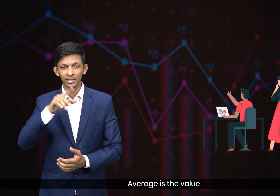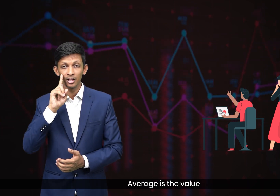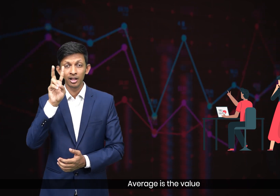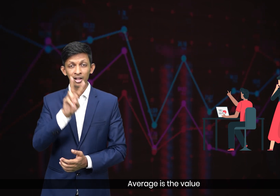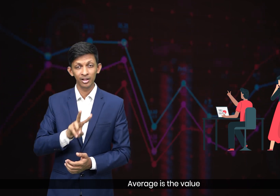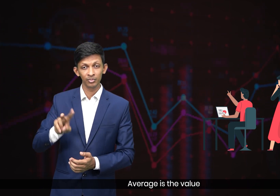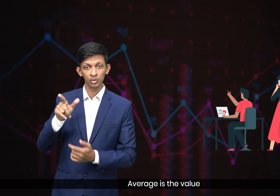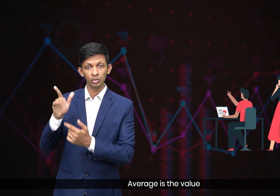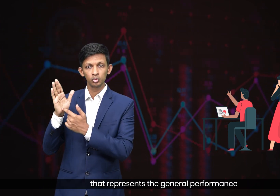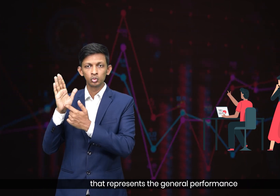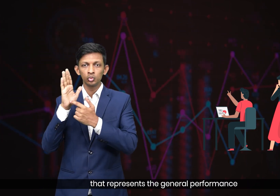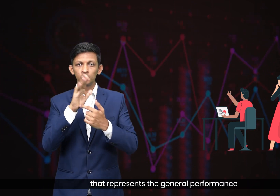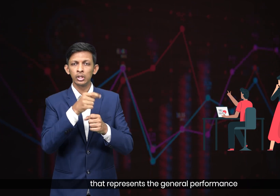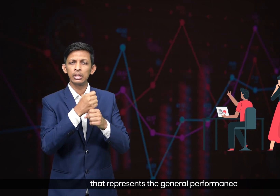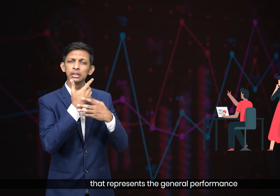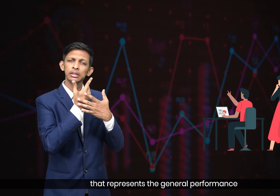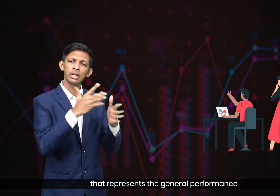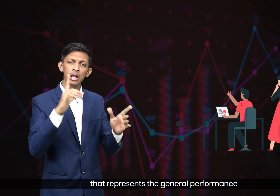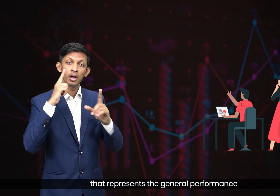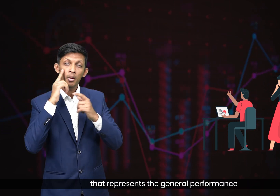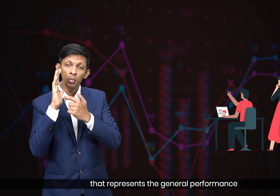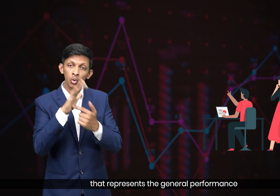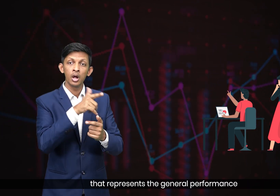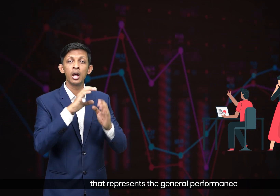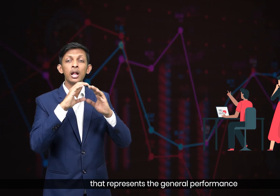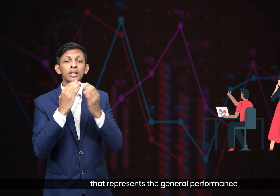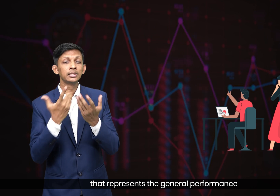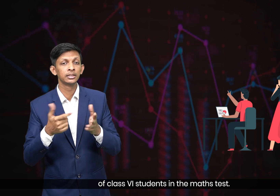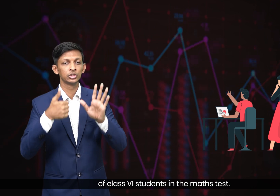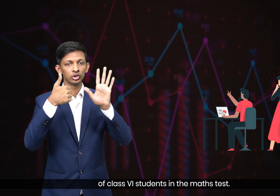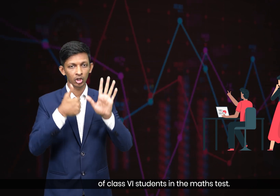Average is the value that represents the general performance of